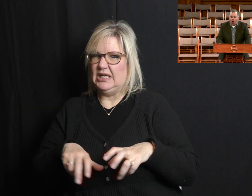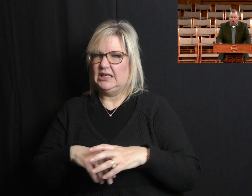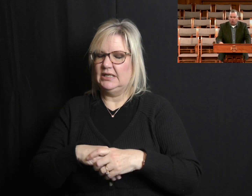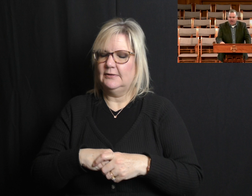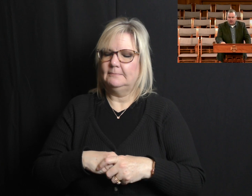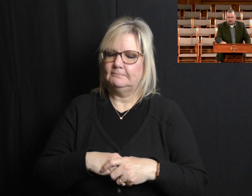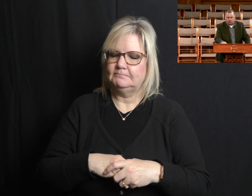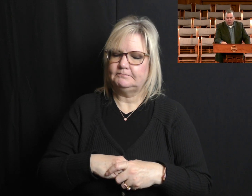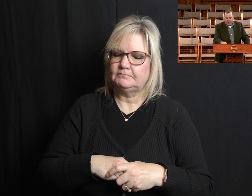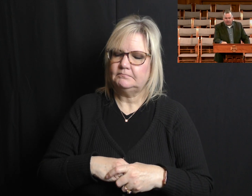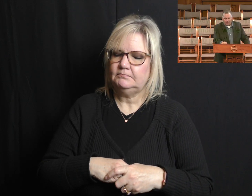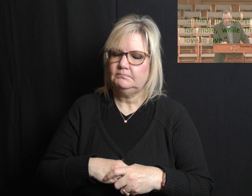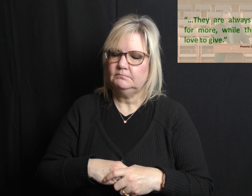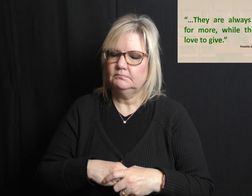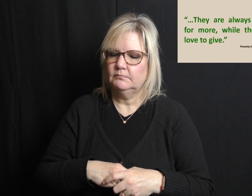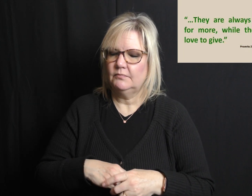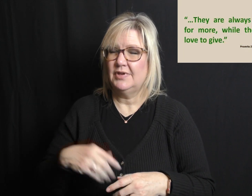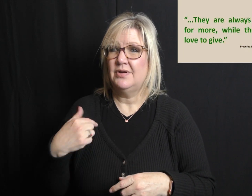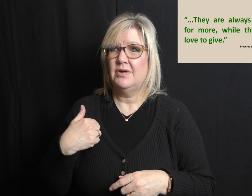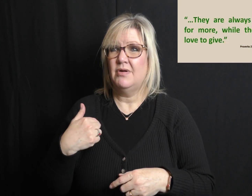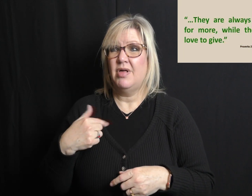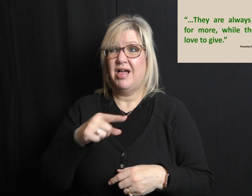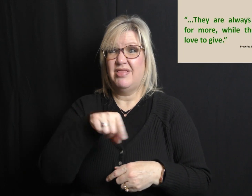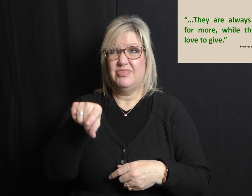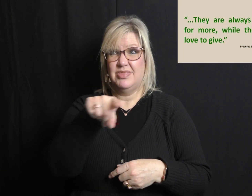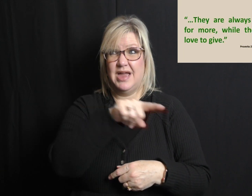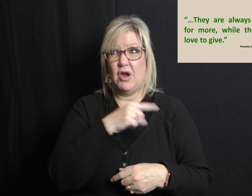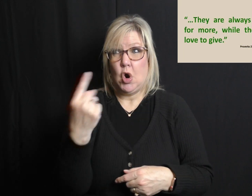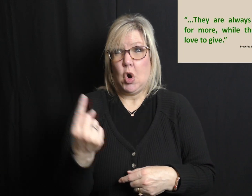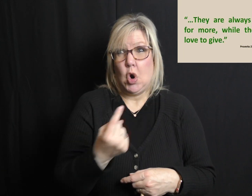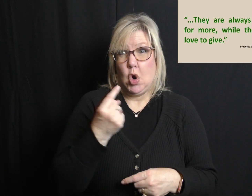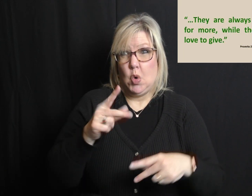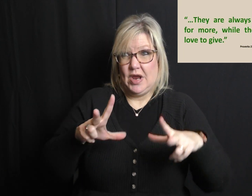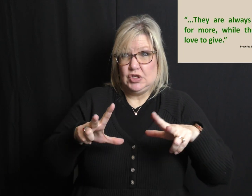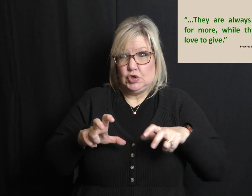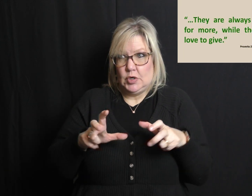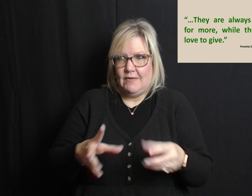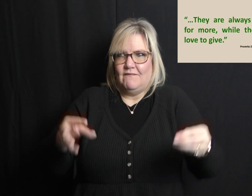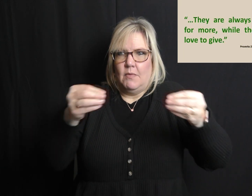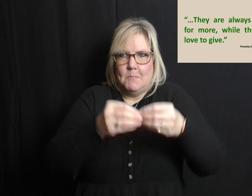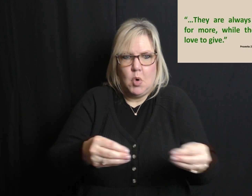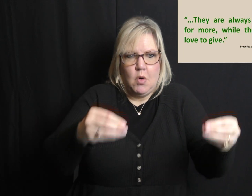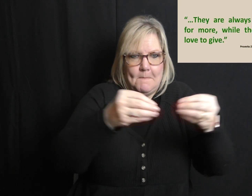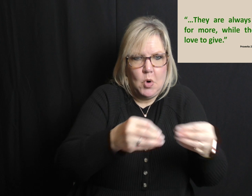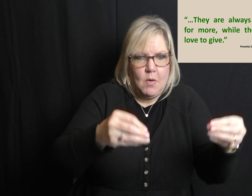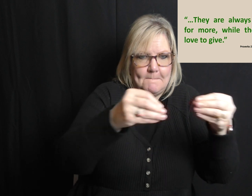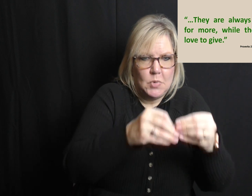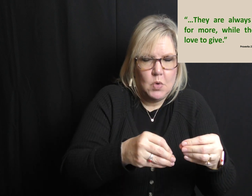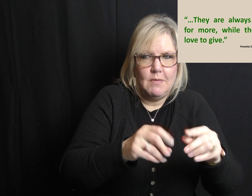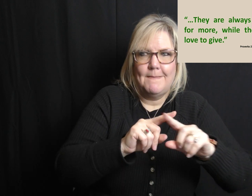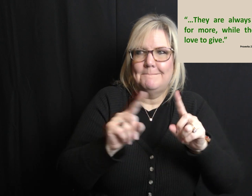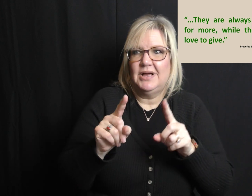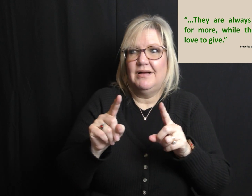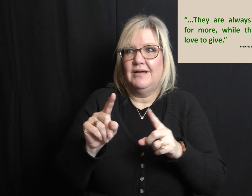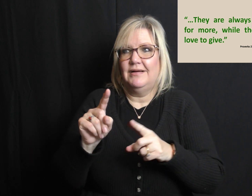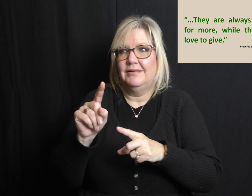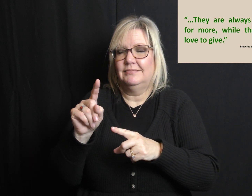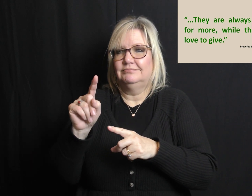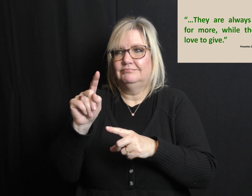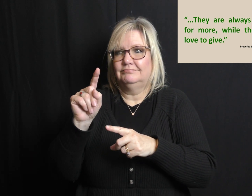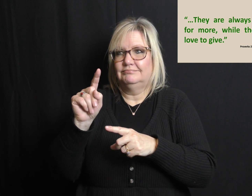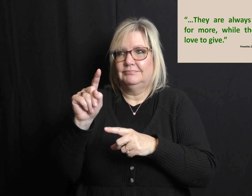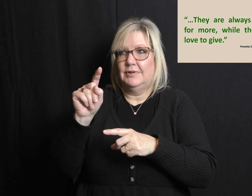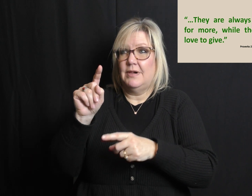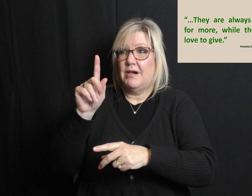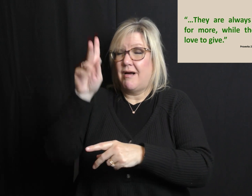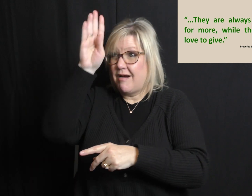are always greedy for more, while the godly love to give. This was the